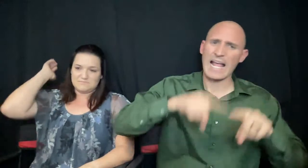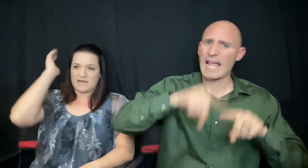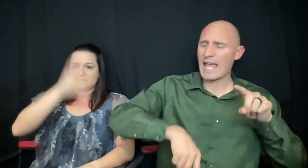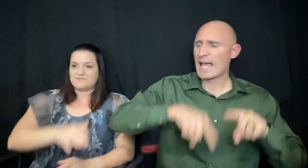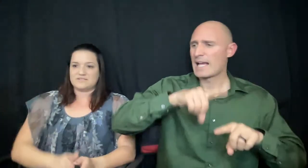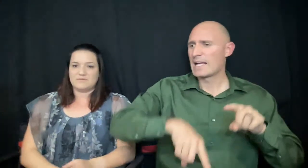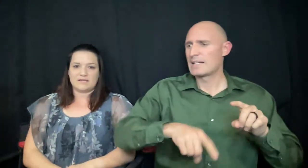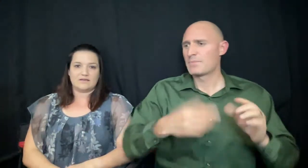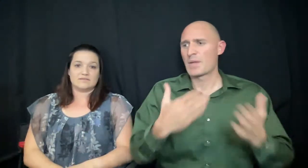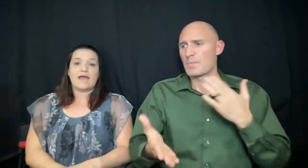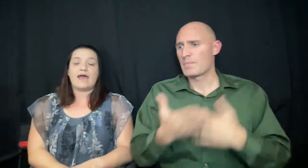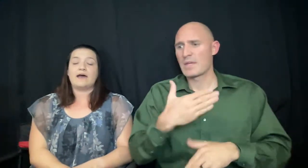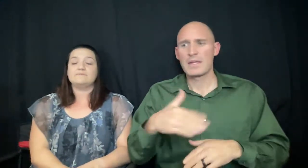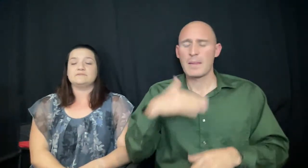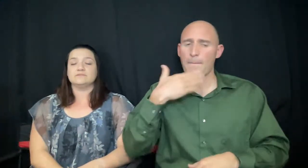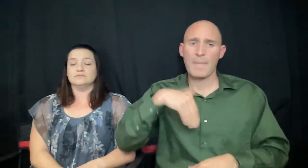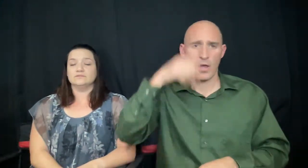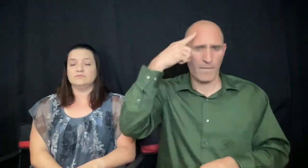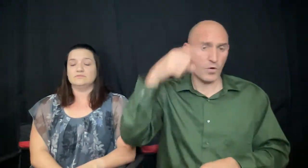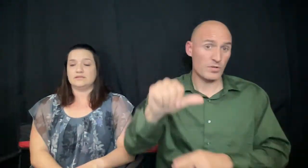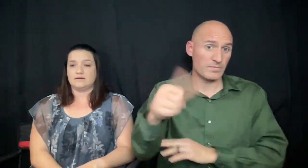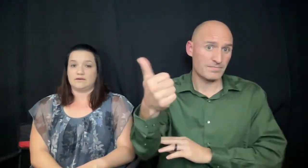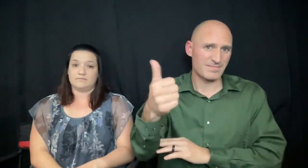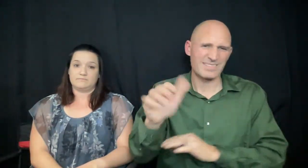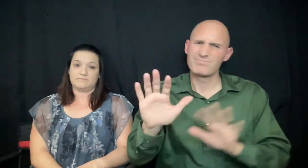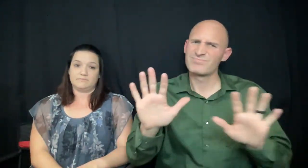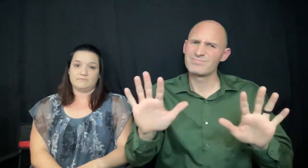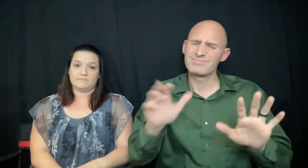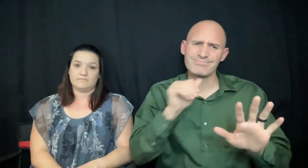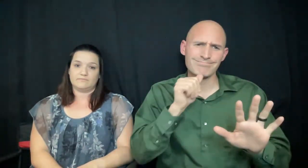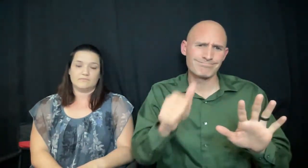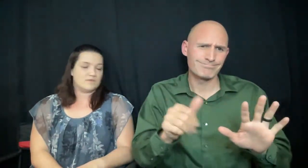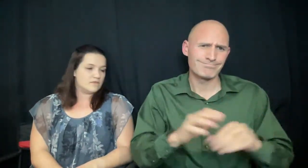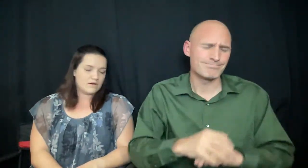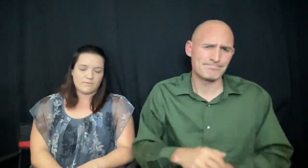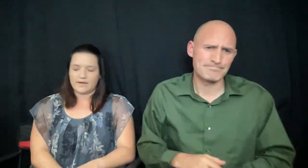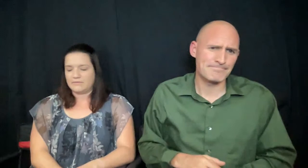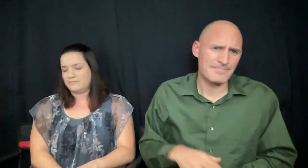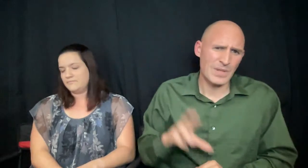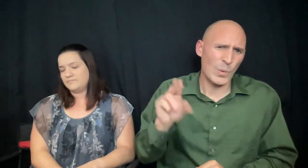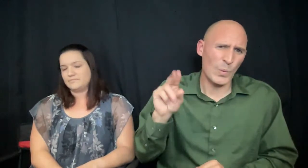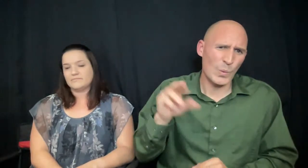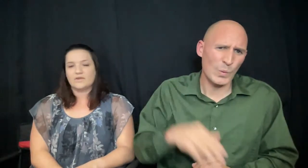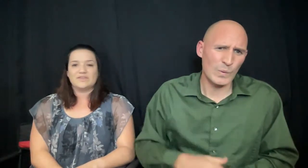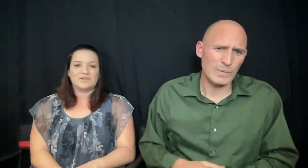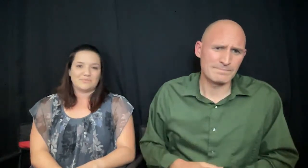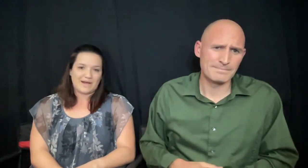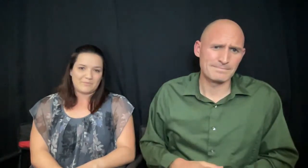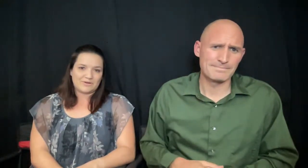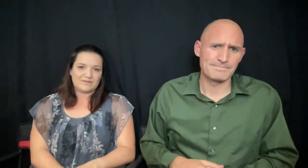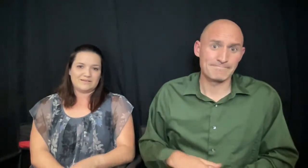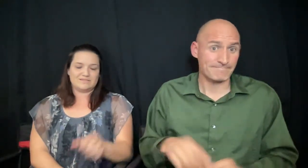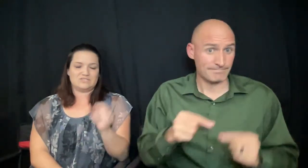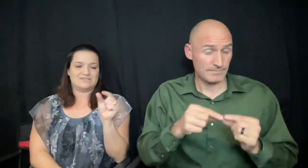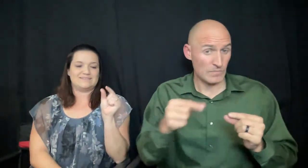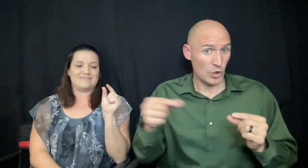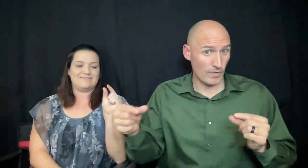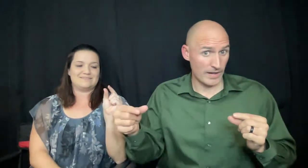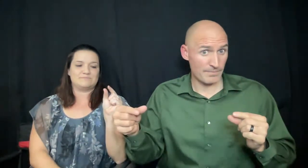best for somebody else. Absolutely not. No way. The grammar is just this